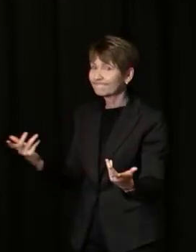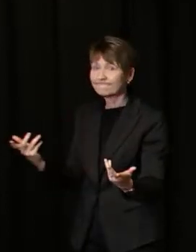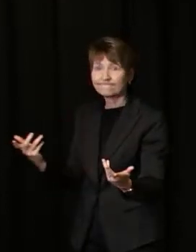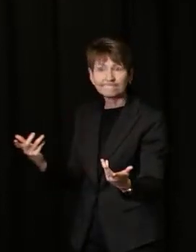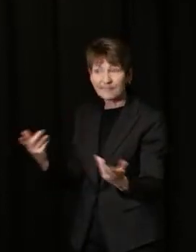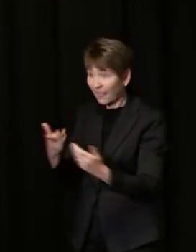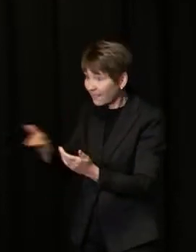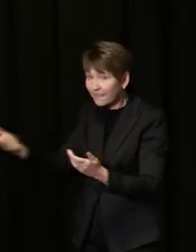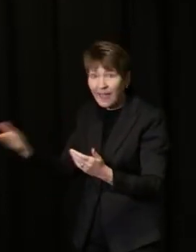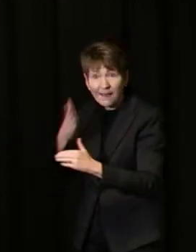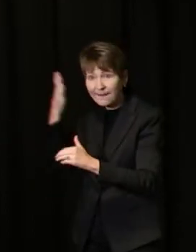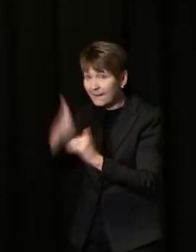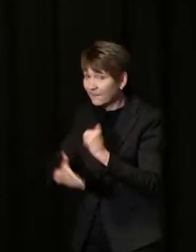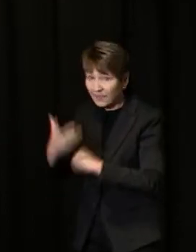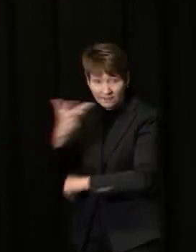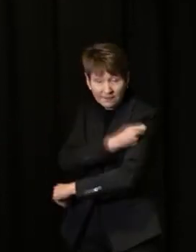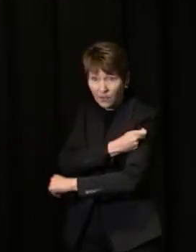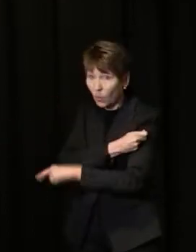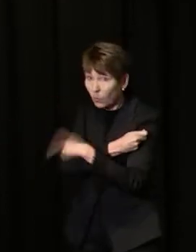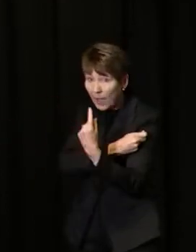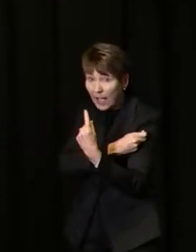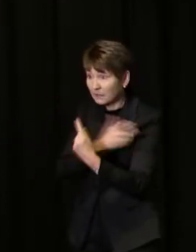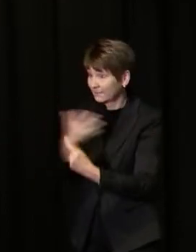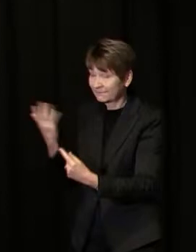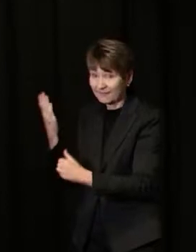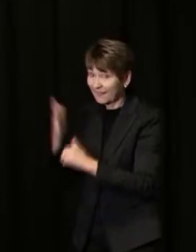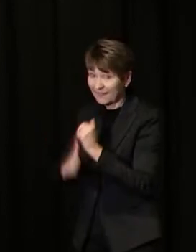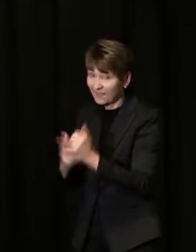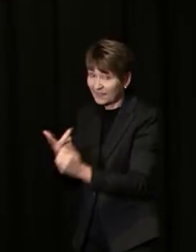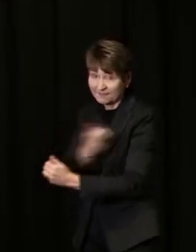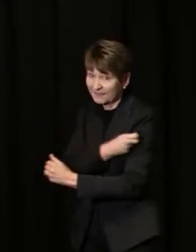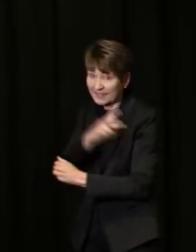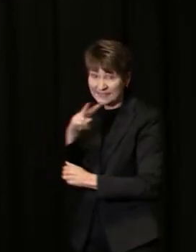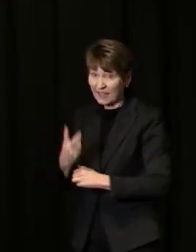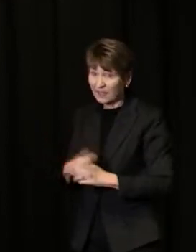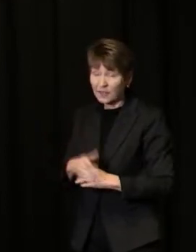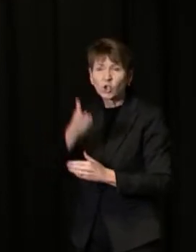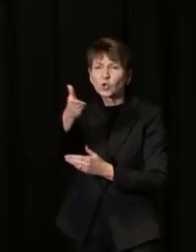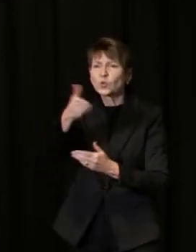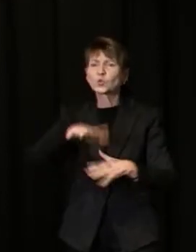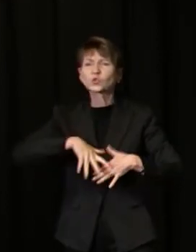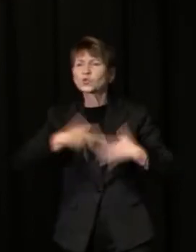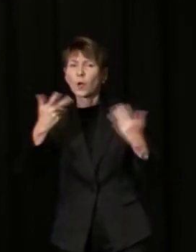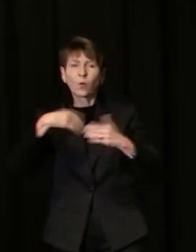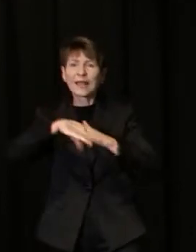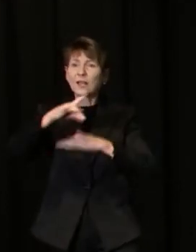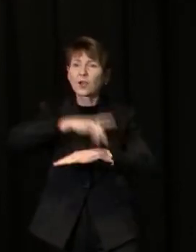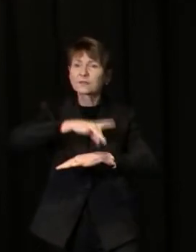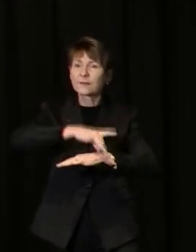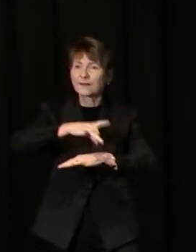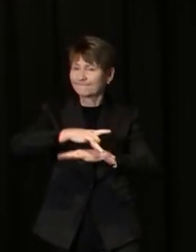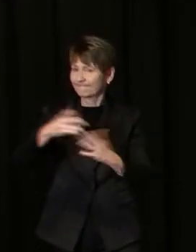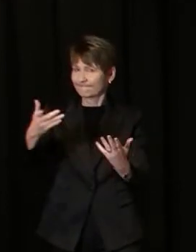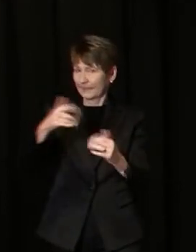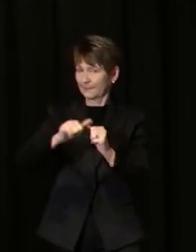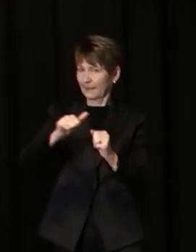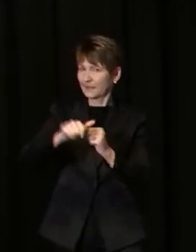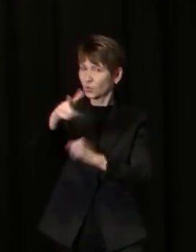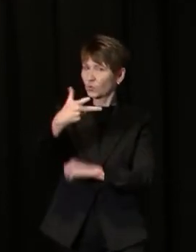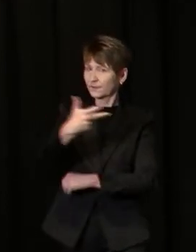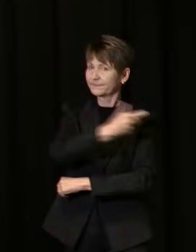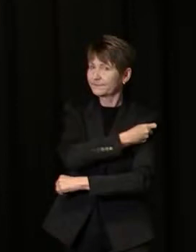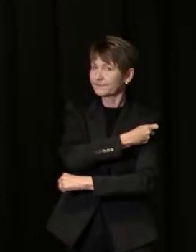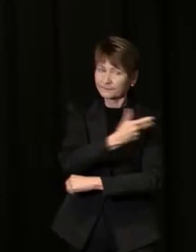dose or a second dose. If you don't want to finish up in hospital, if you don't want to be an